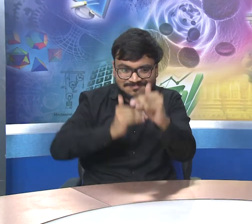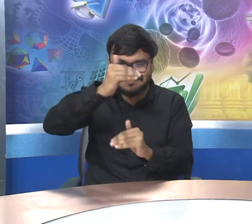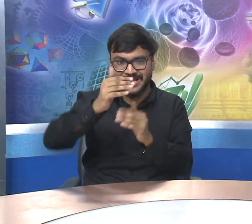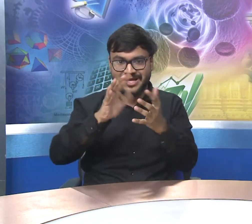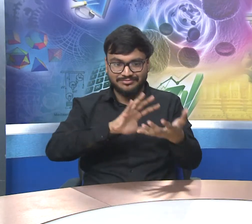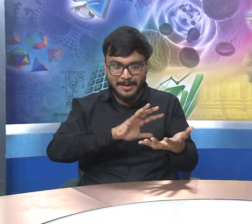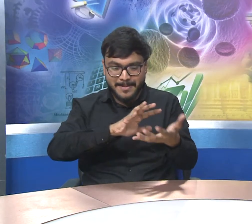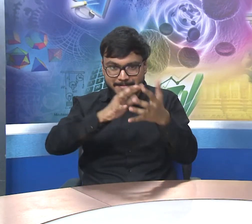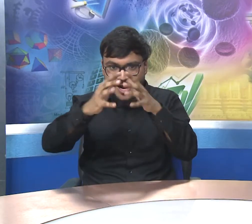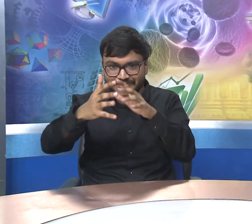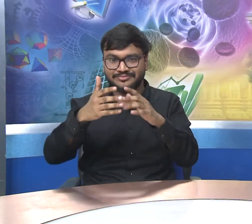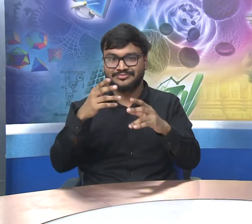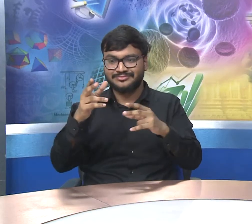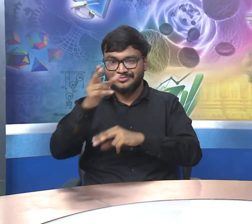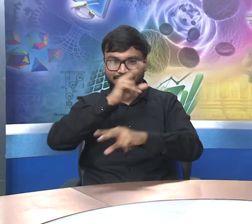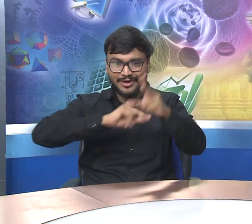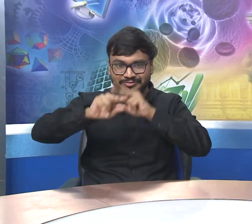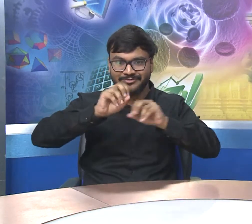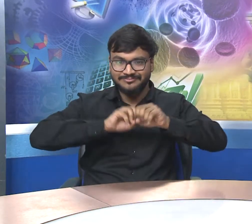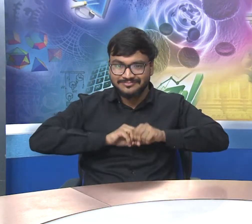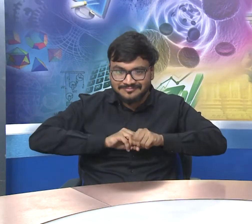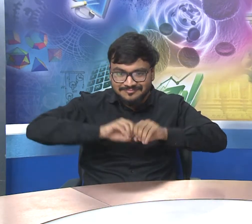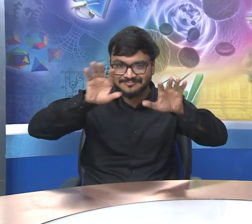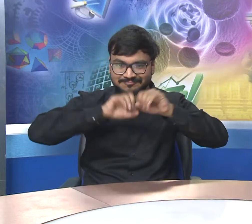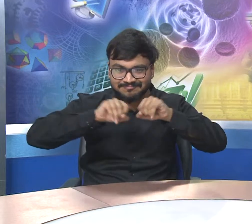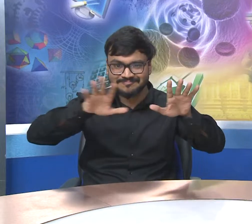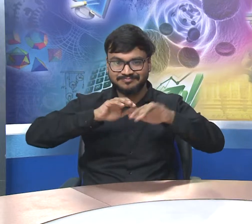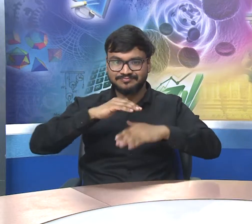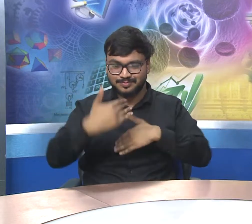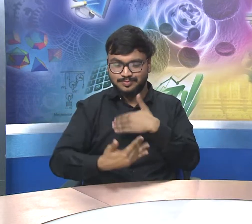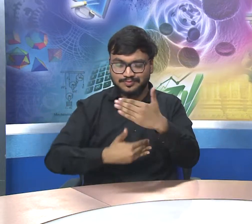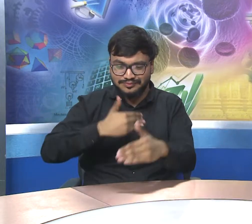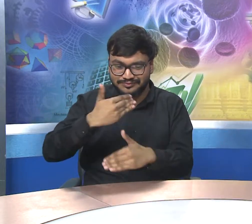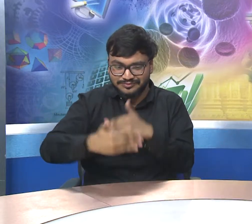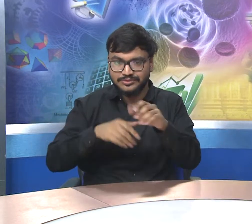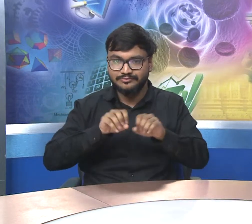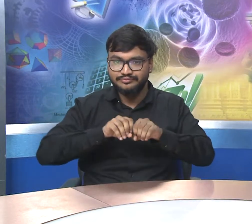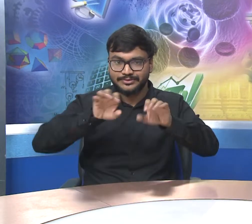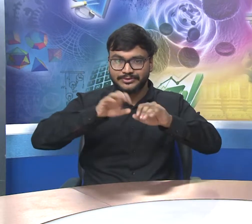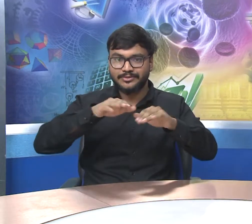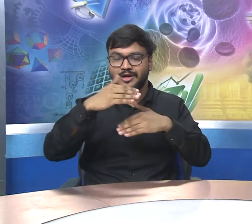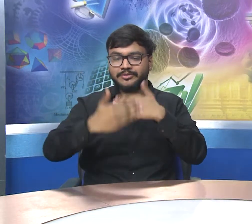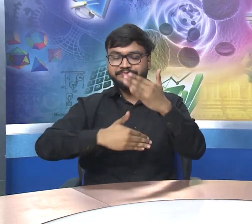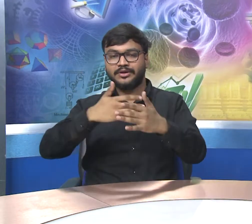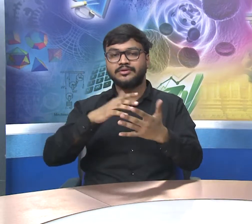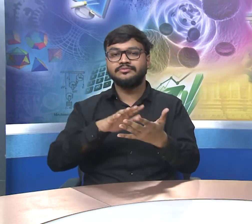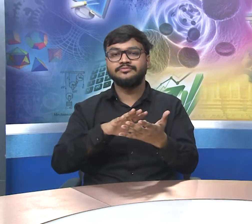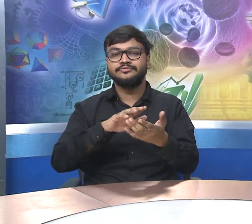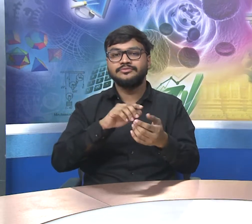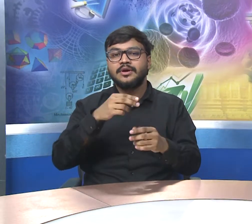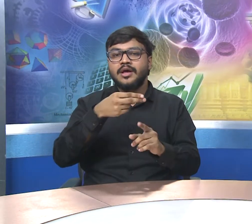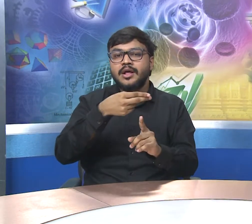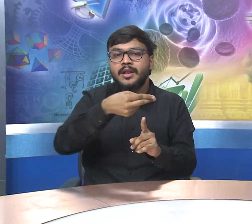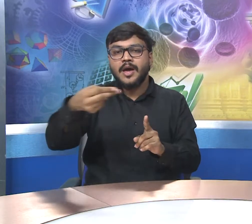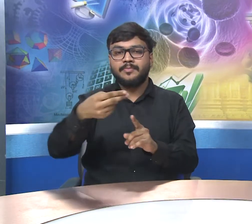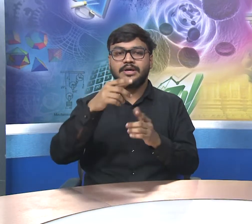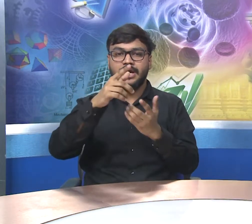When a standard form of language develops or is created, this is called language standardization.